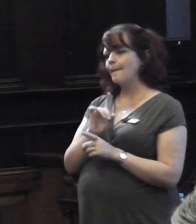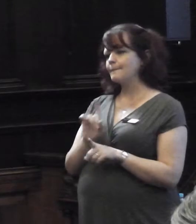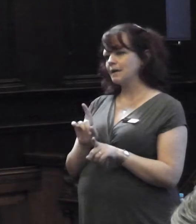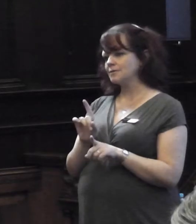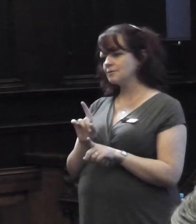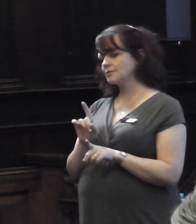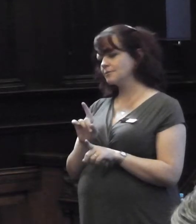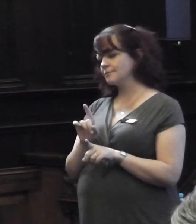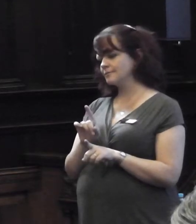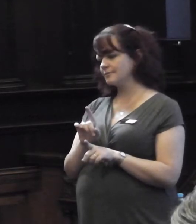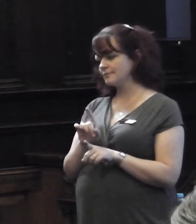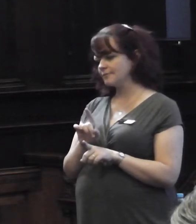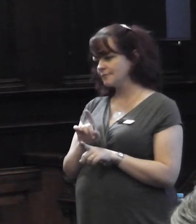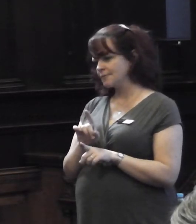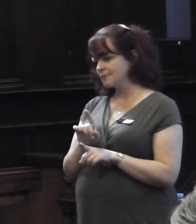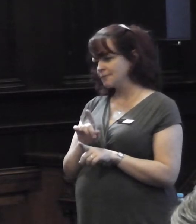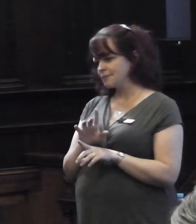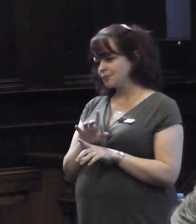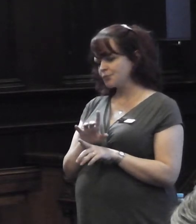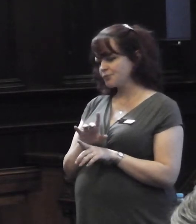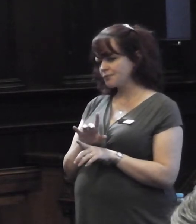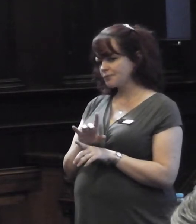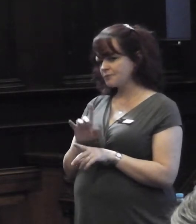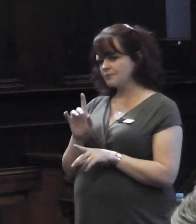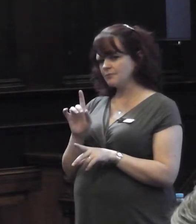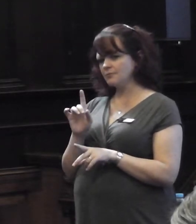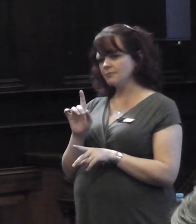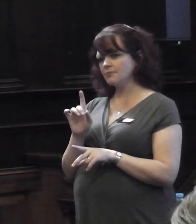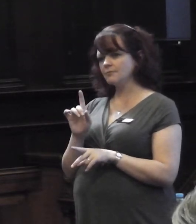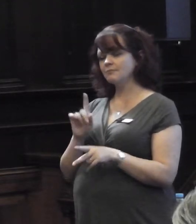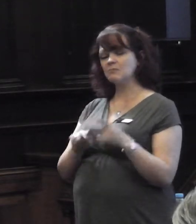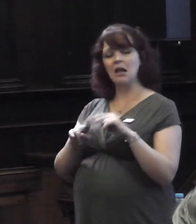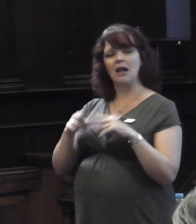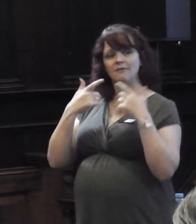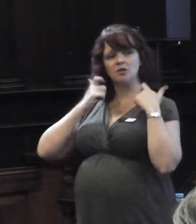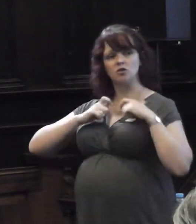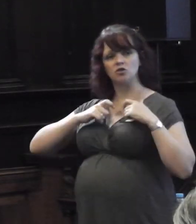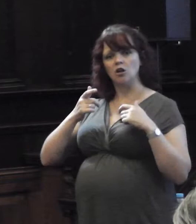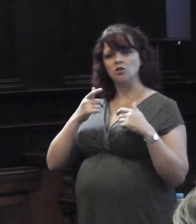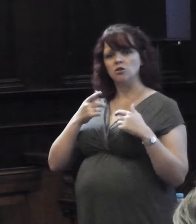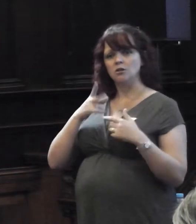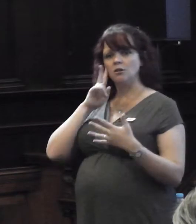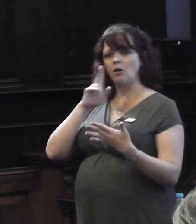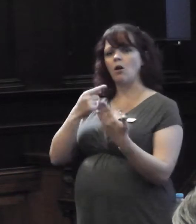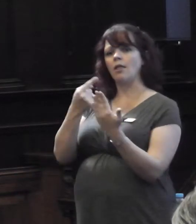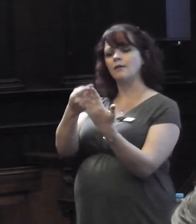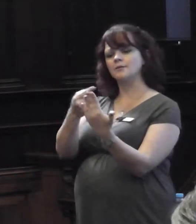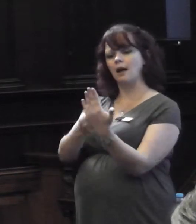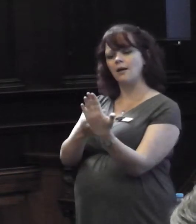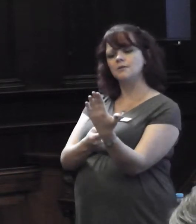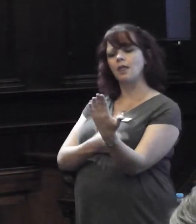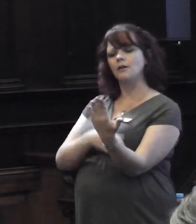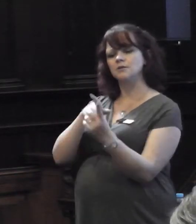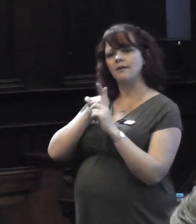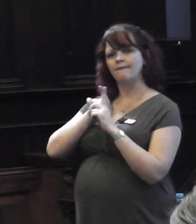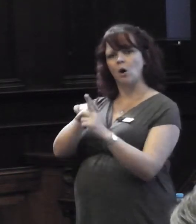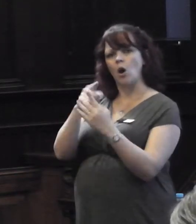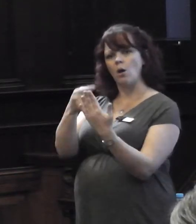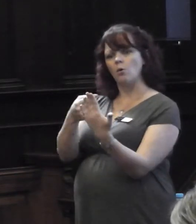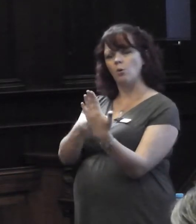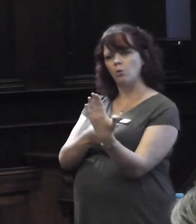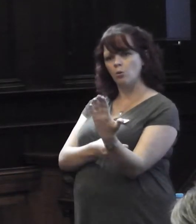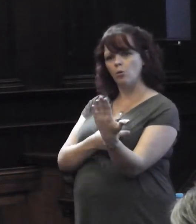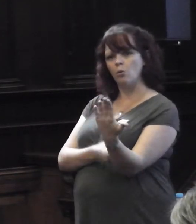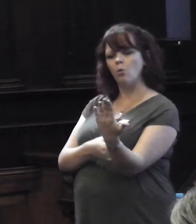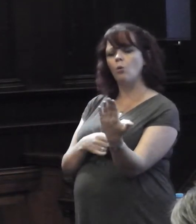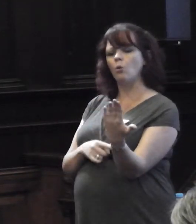message is that if the magistrates are following the guidelines which are issued to them for their